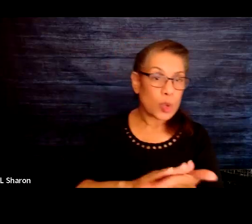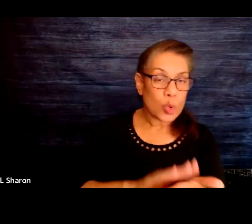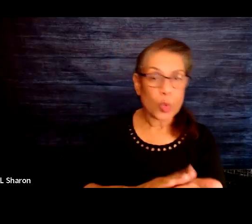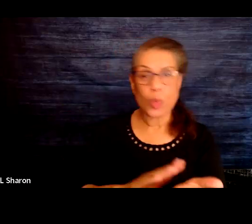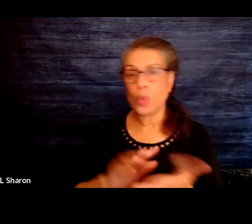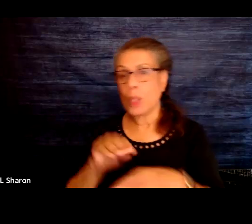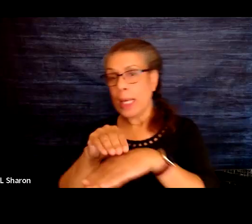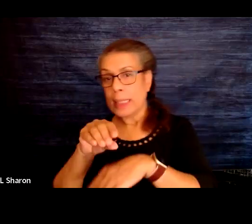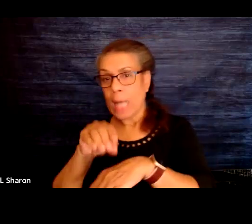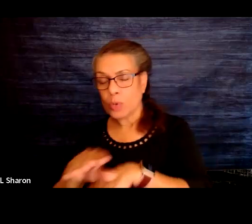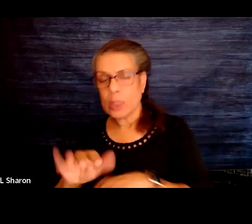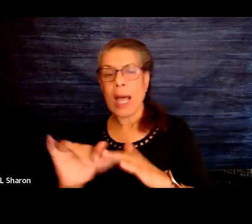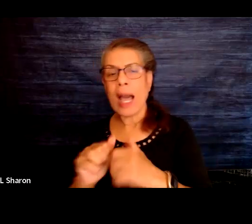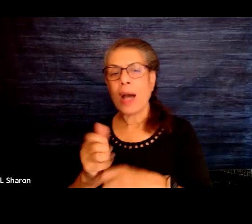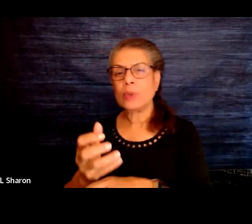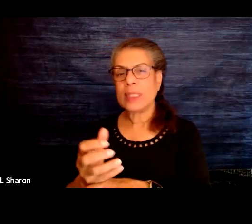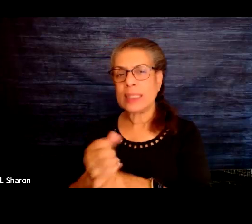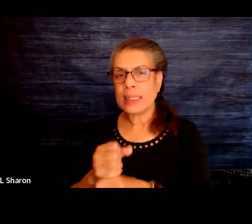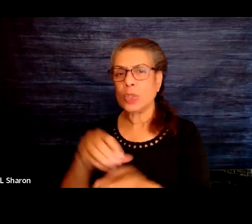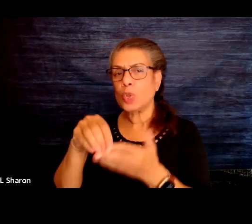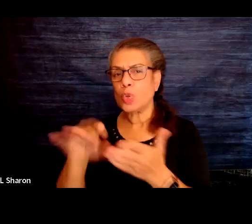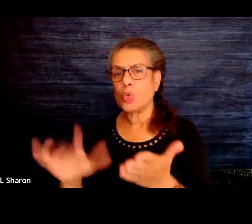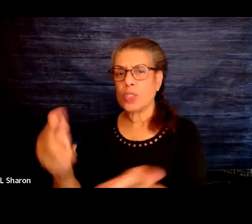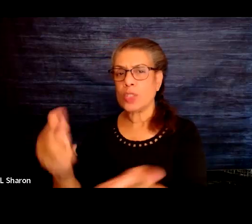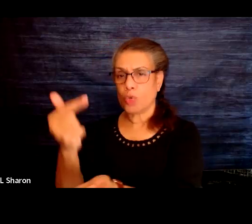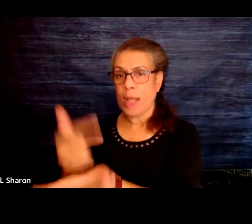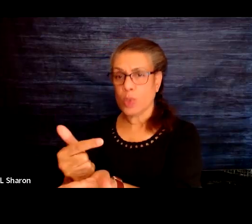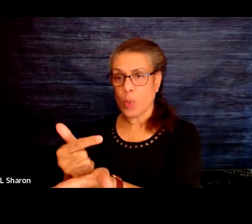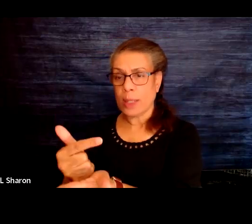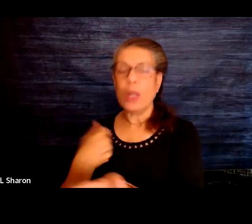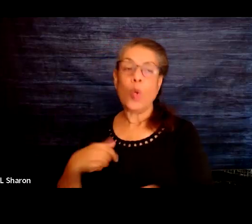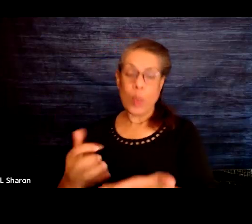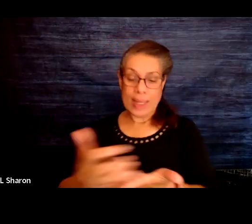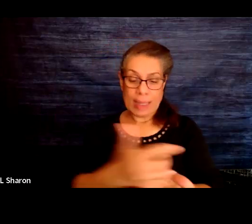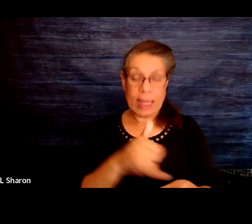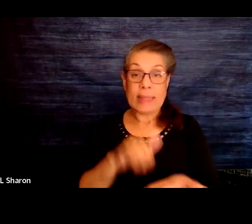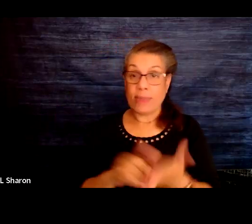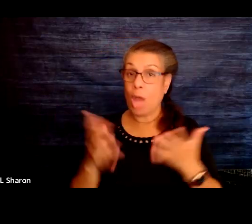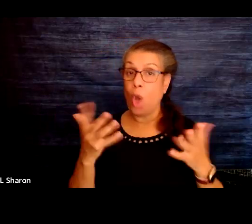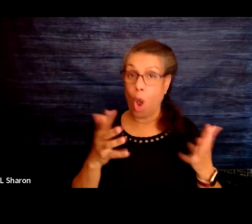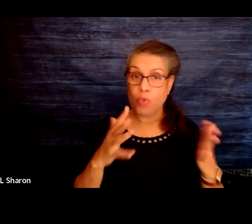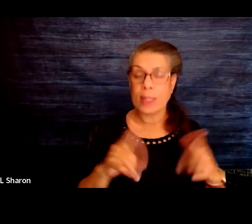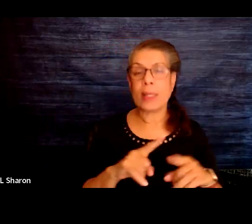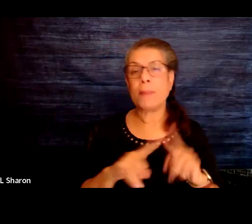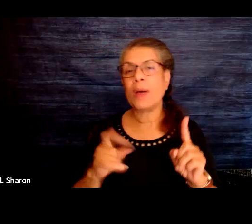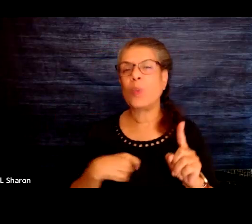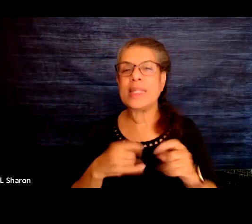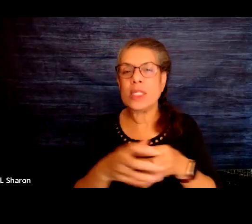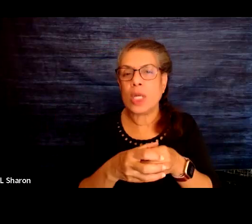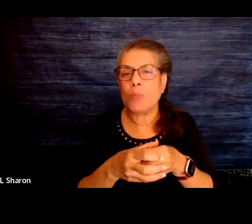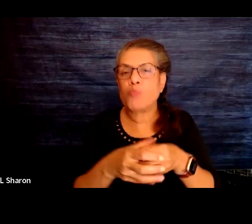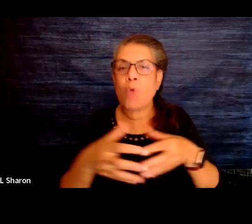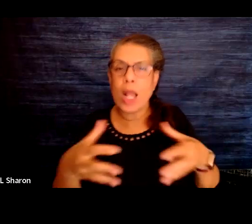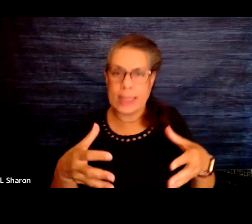with getting students to the finish line on this. So we've collected all of that already in a sample, but I think we need to broaden that scope as we